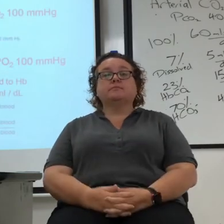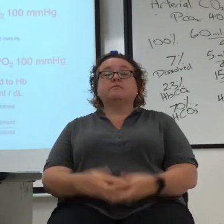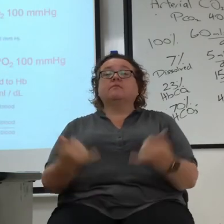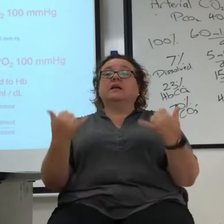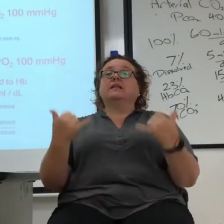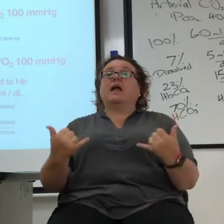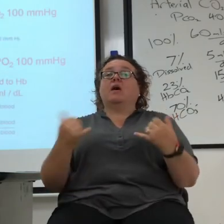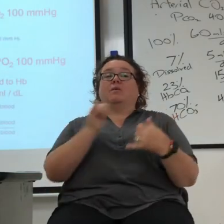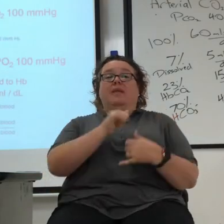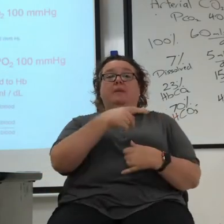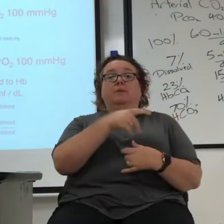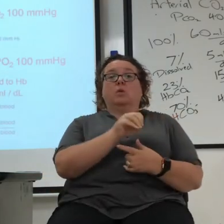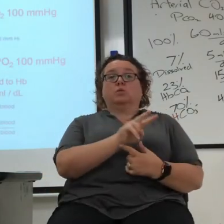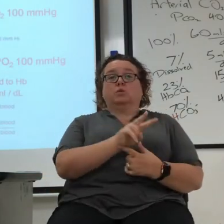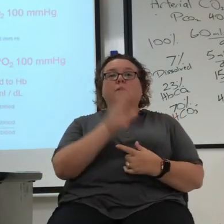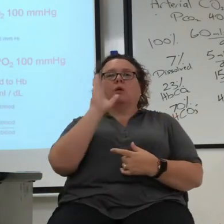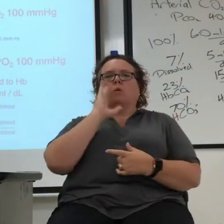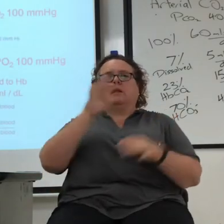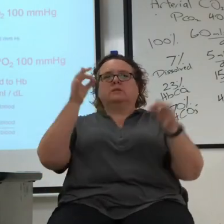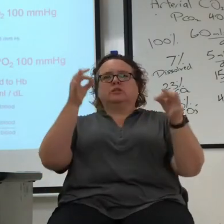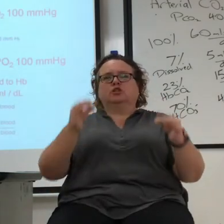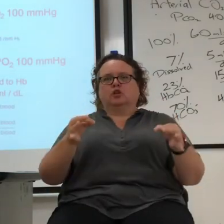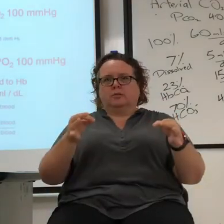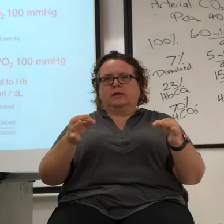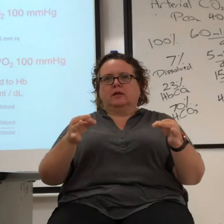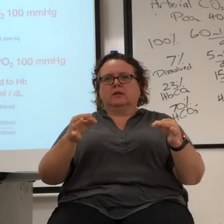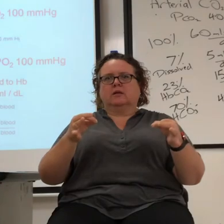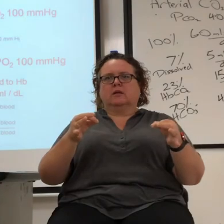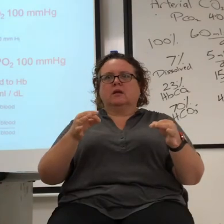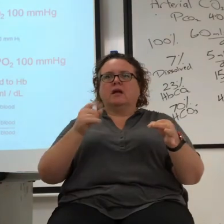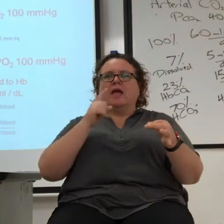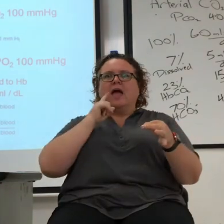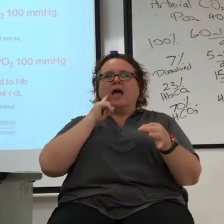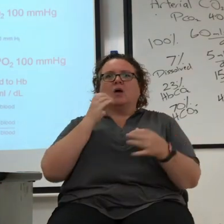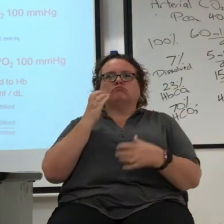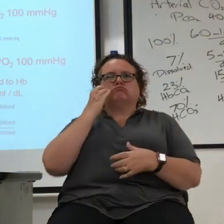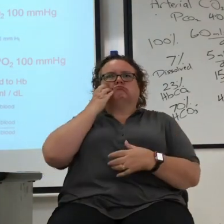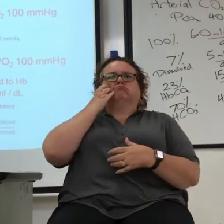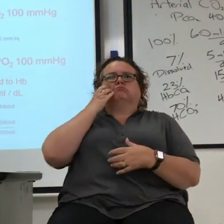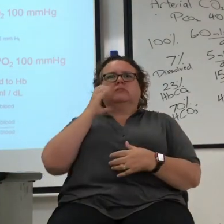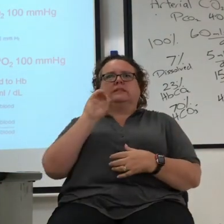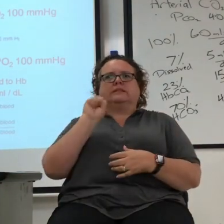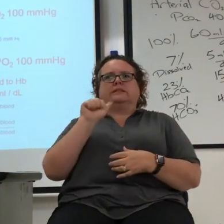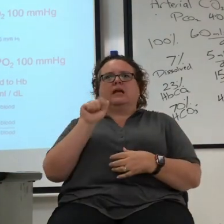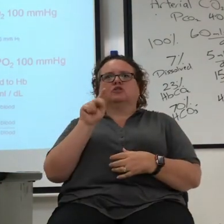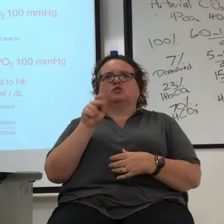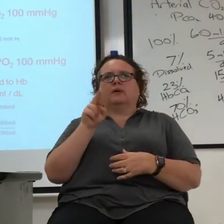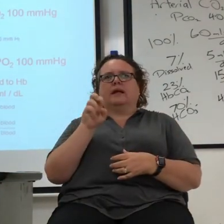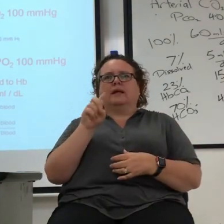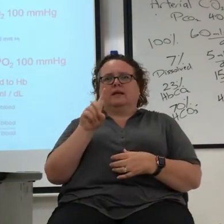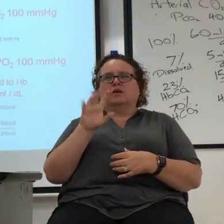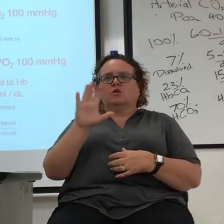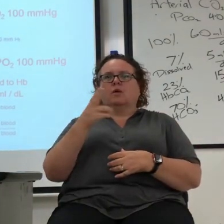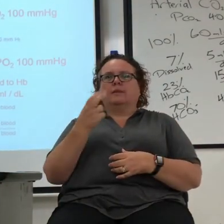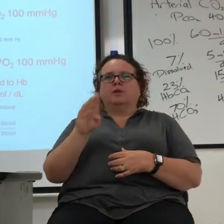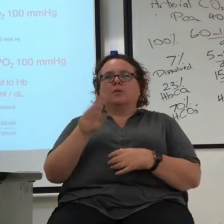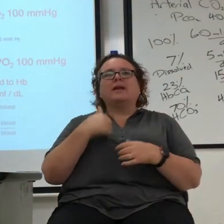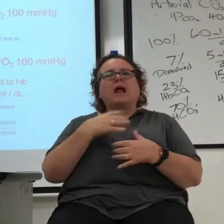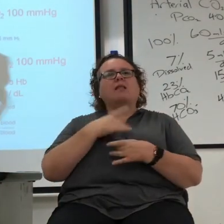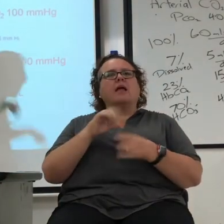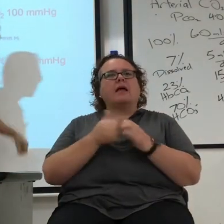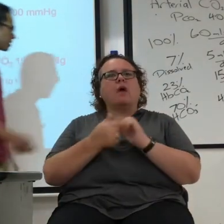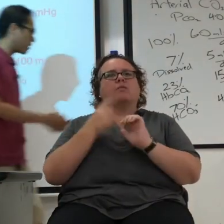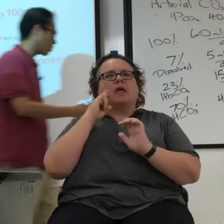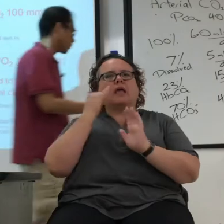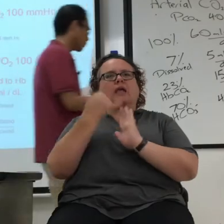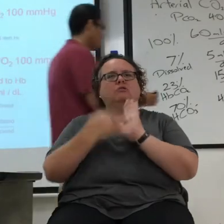now that PO2 will determine the saturation of all your hemoglobins. And I like how they illustrate the hemoglobin